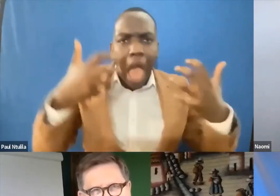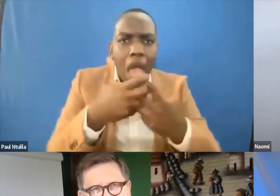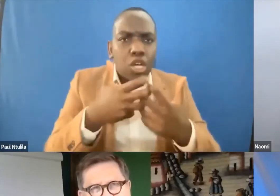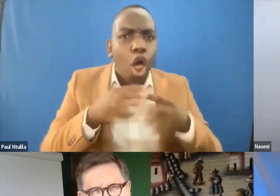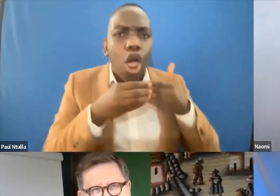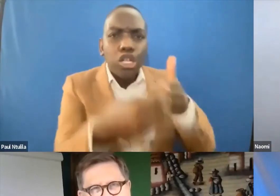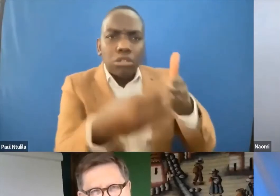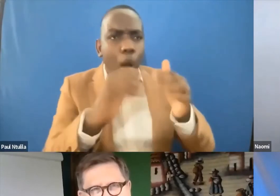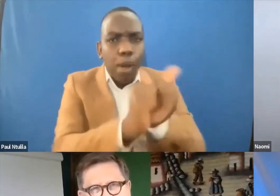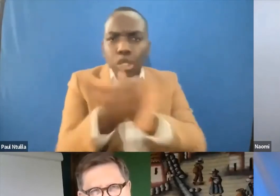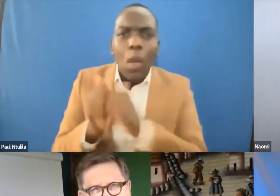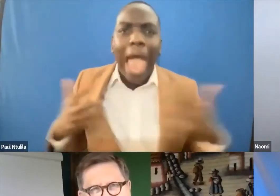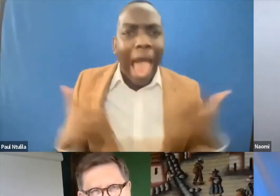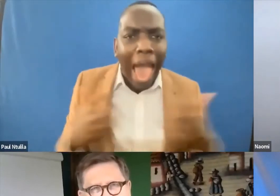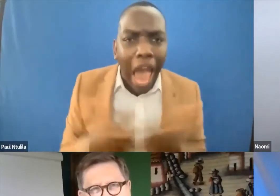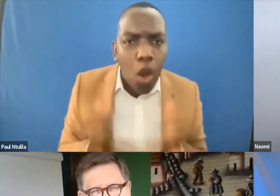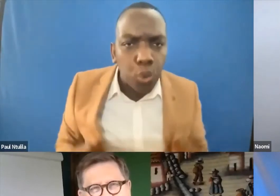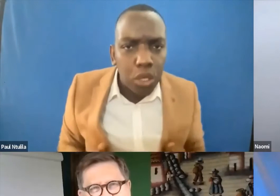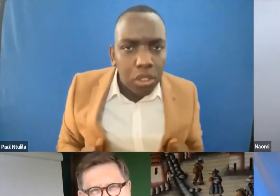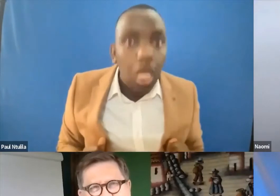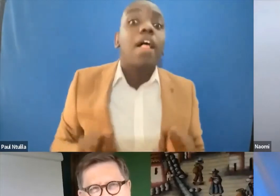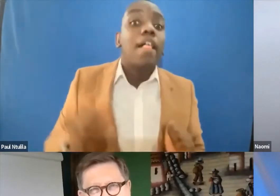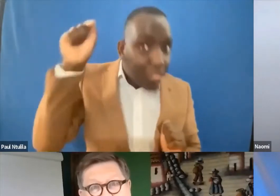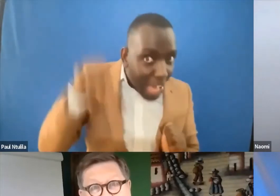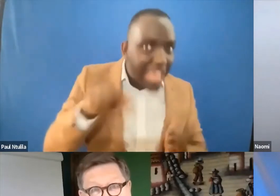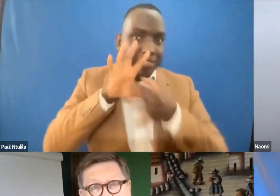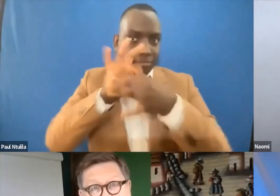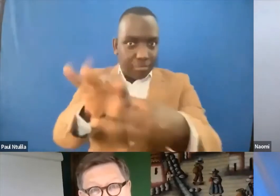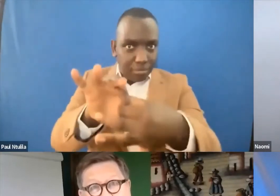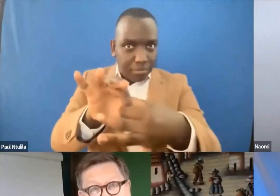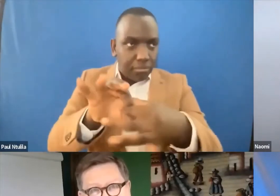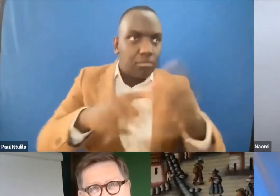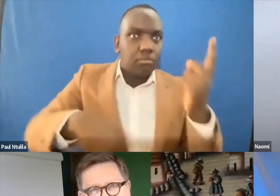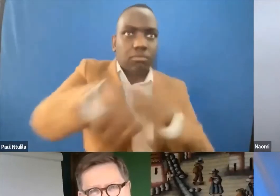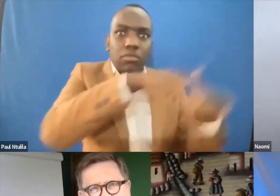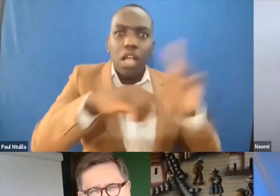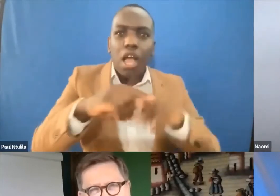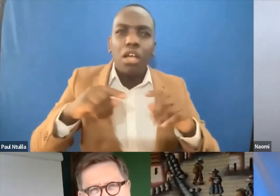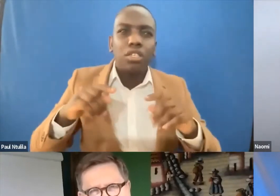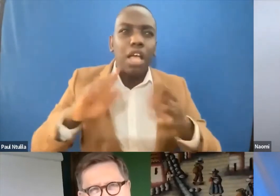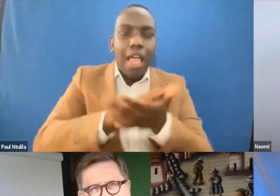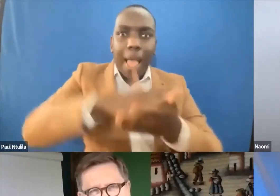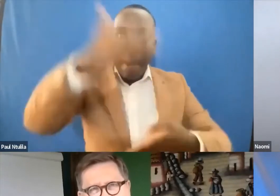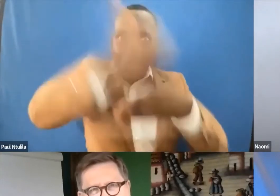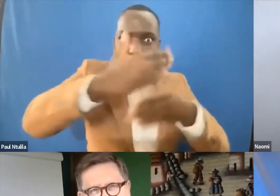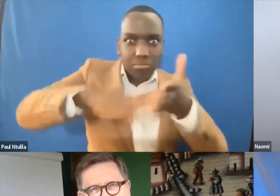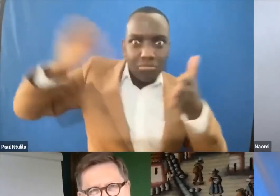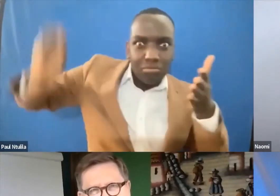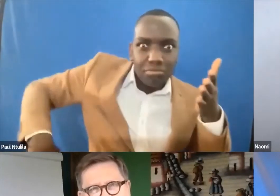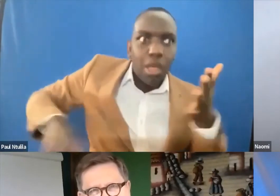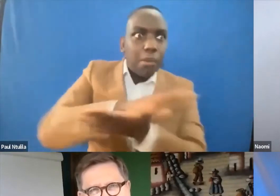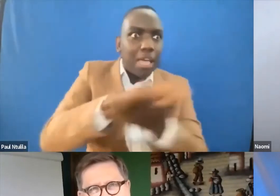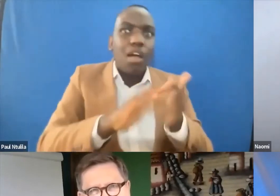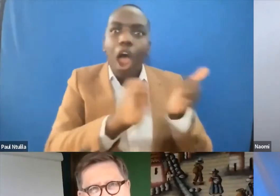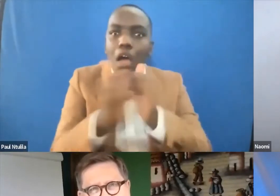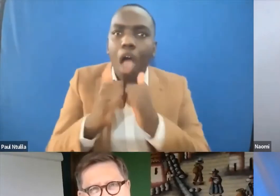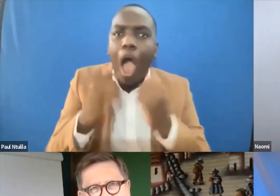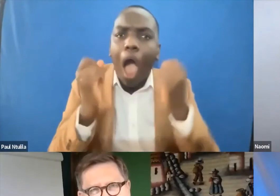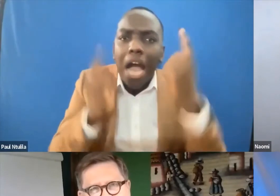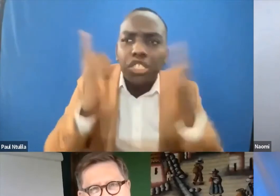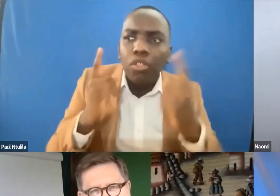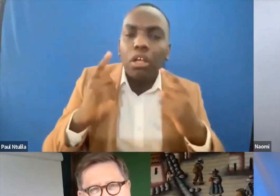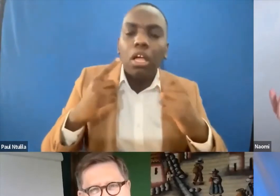And we think about how we are going to achieve that collaboration and that leadership. And we're going to do that through relationships. We need